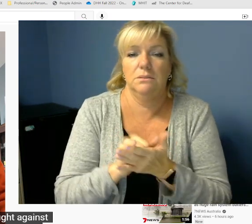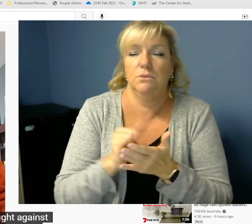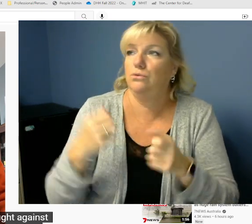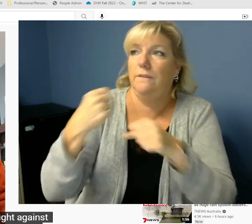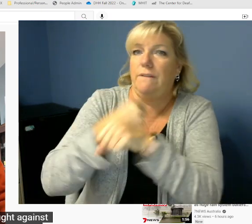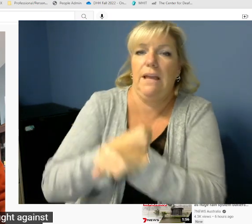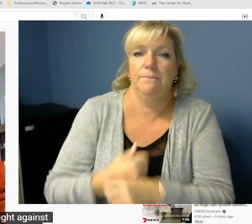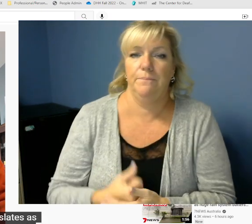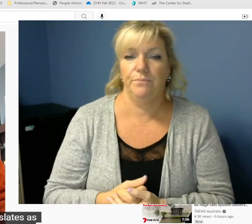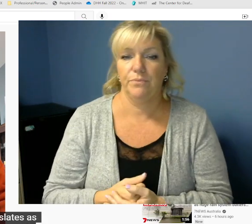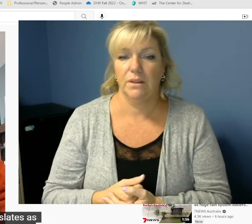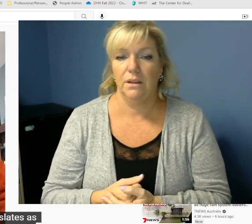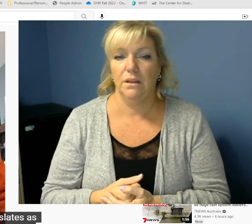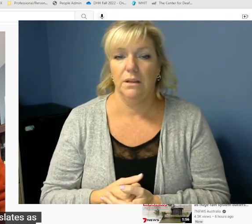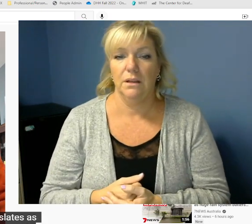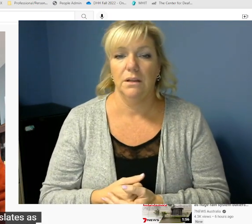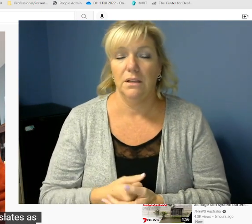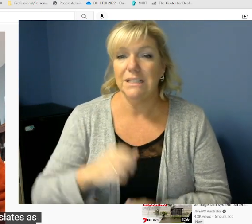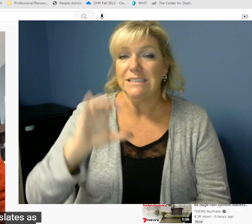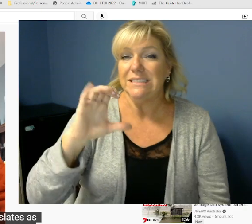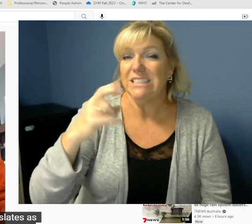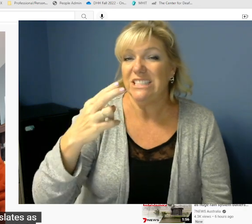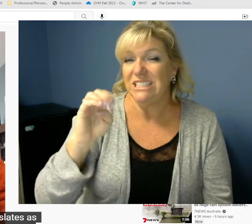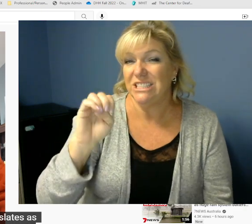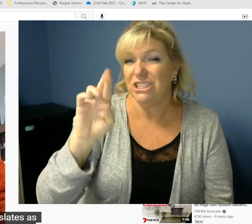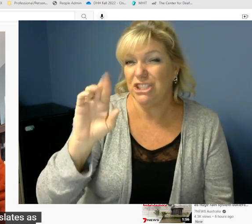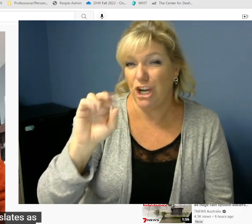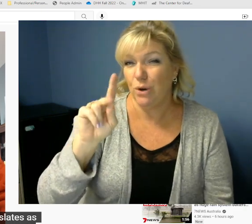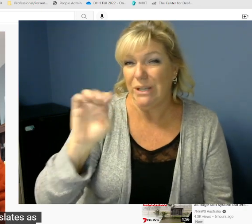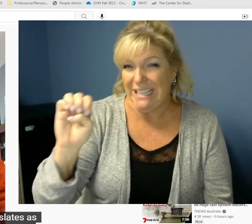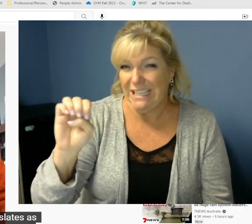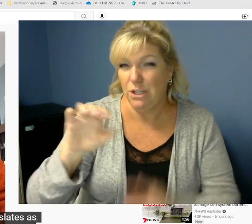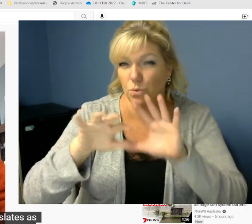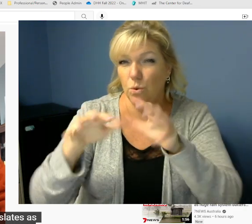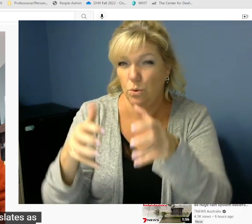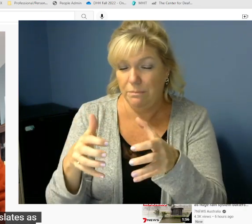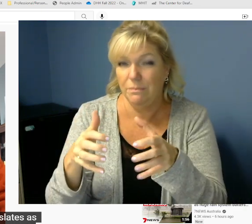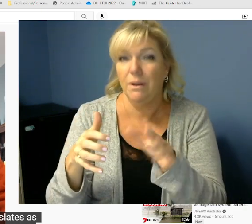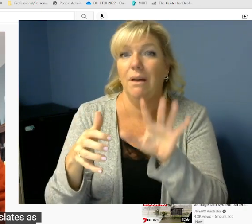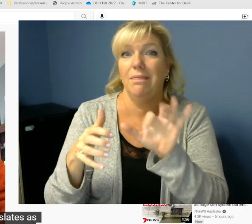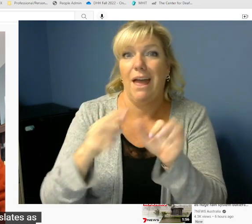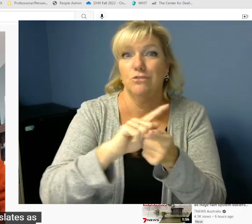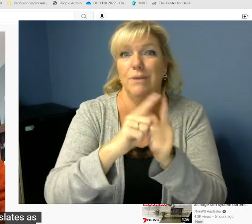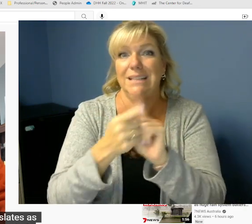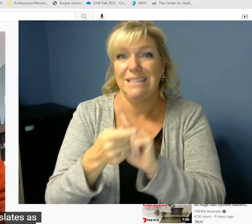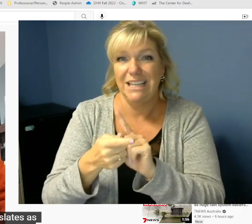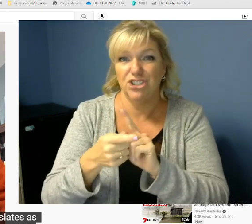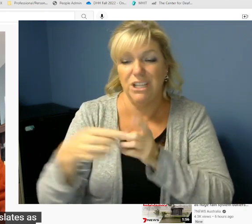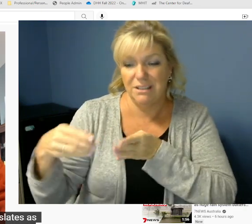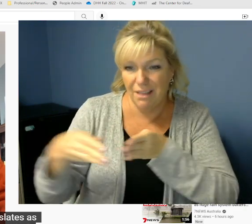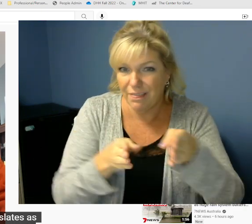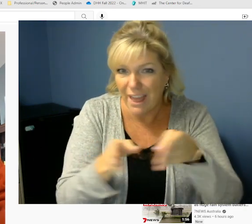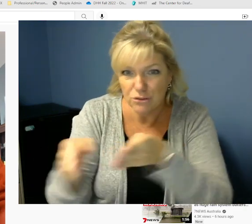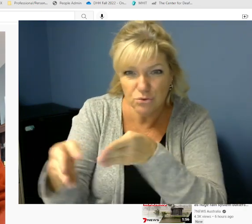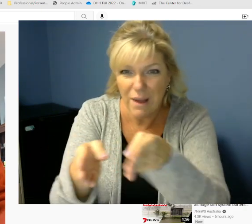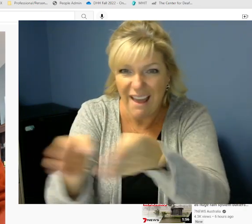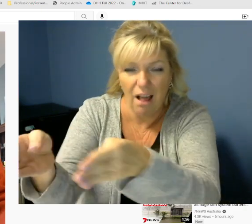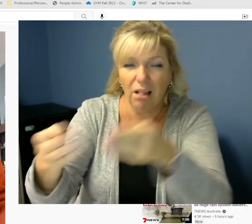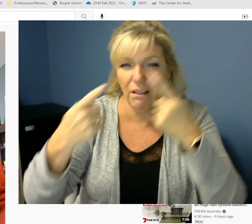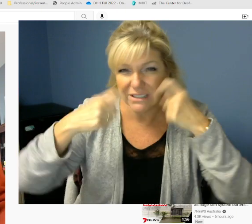the trail on which we cried, I have the Cherokee there, but then translates as the Trail of Tears, is the forced removal